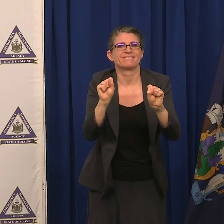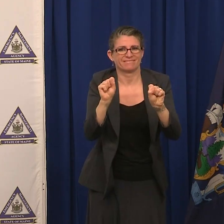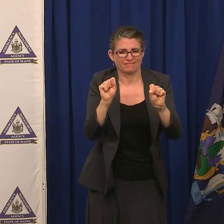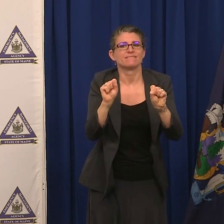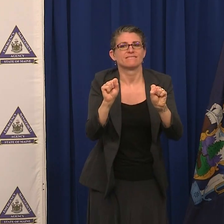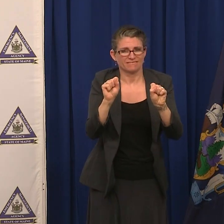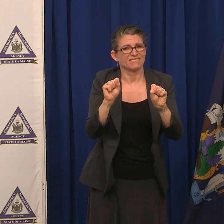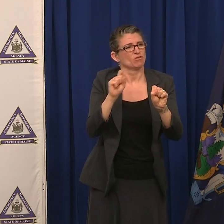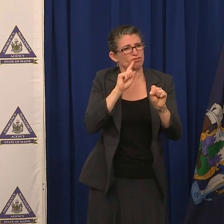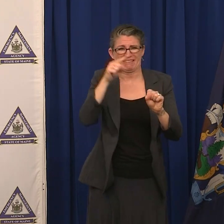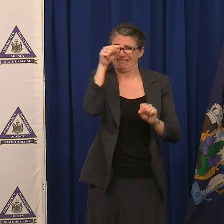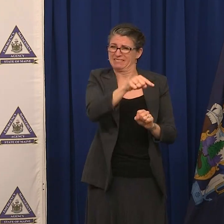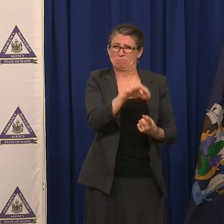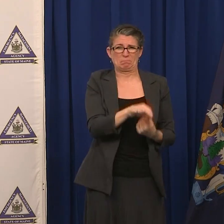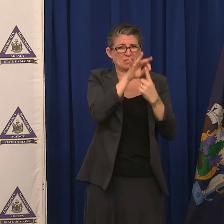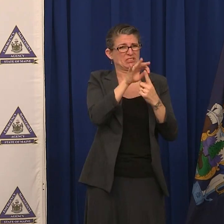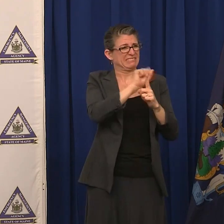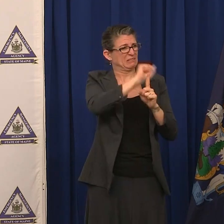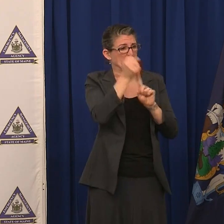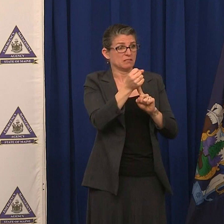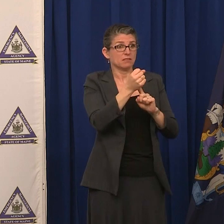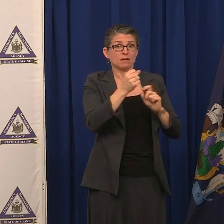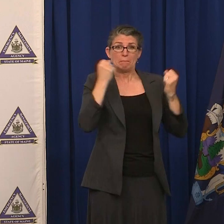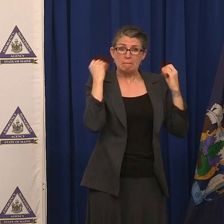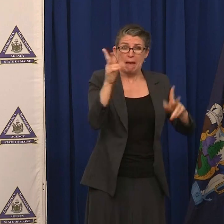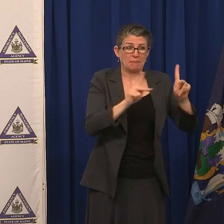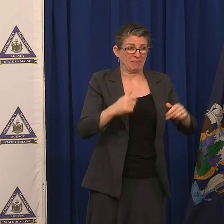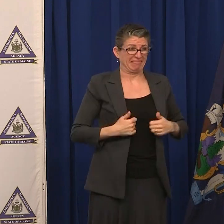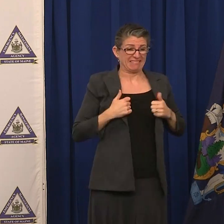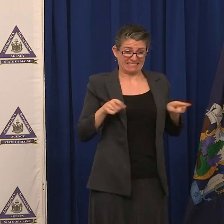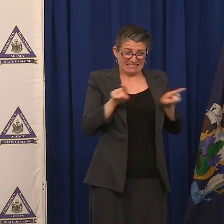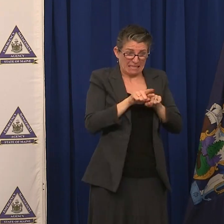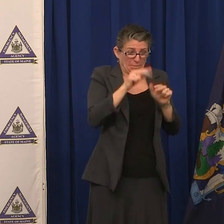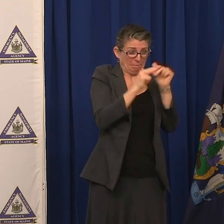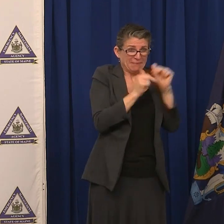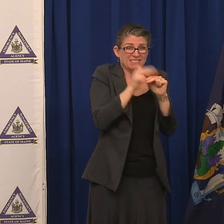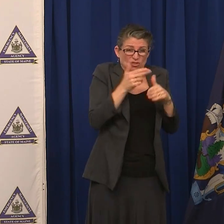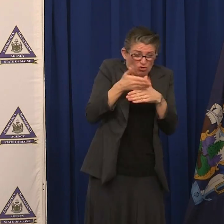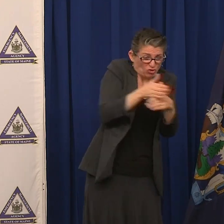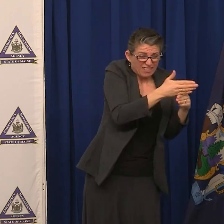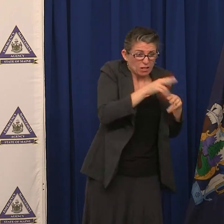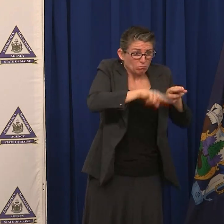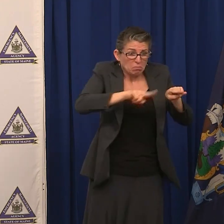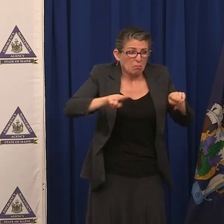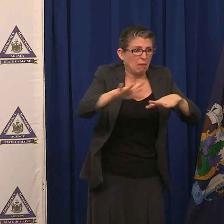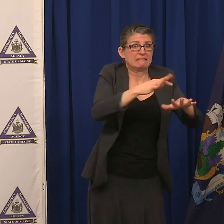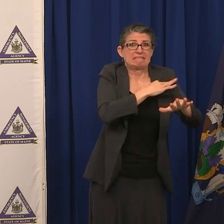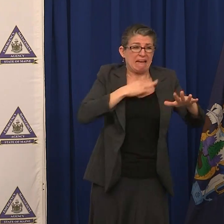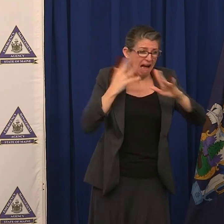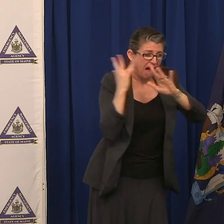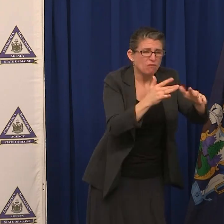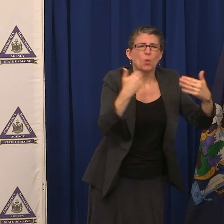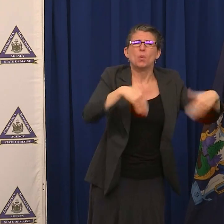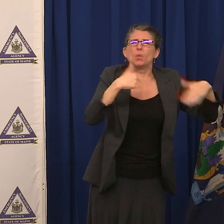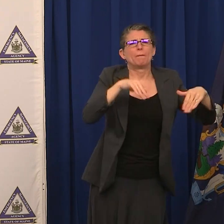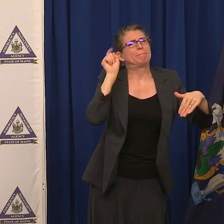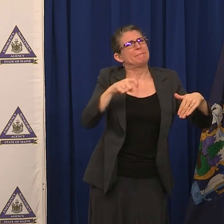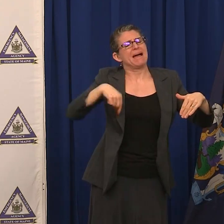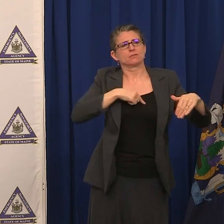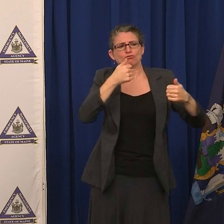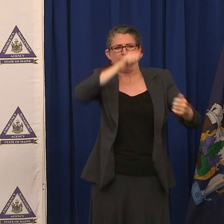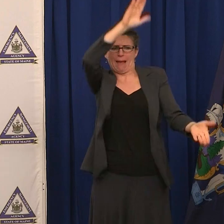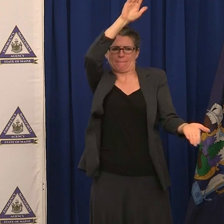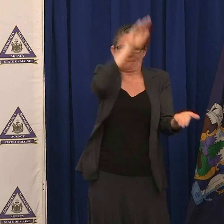One of the things that we know about congregate living settings is that in many cases, the individuals who live there